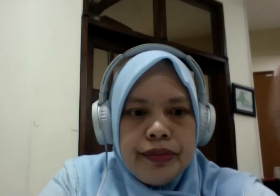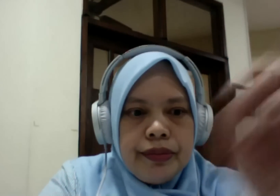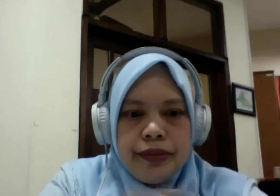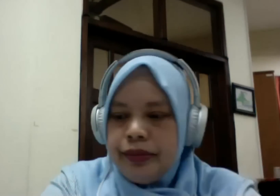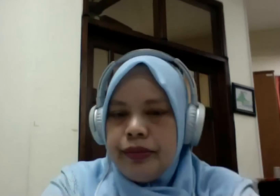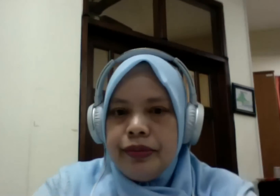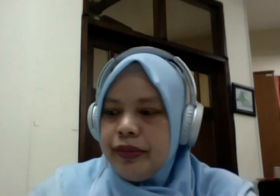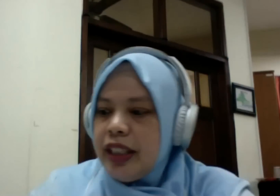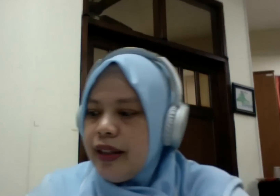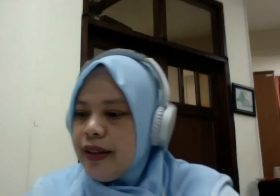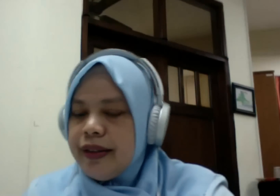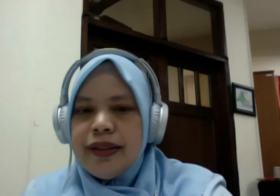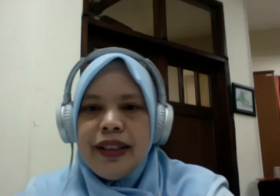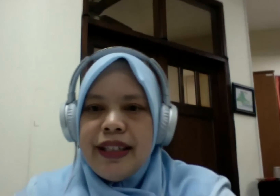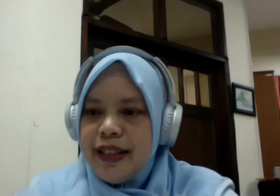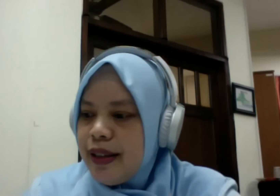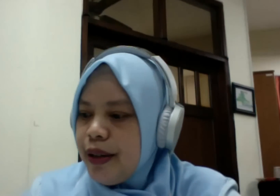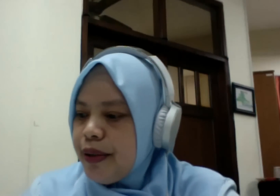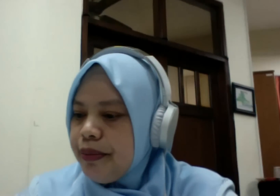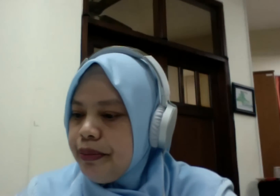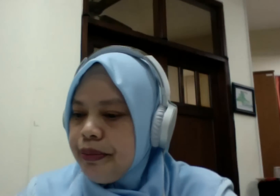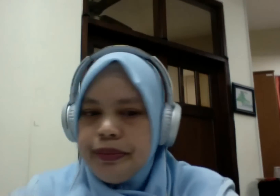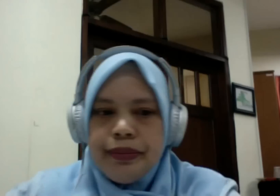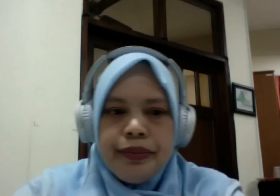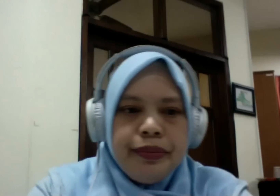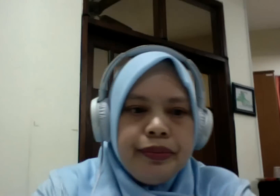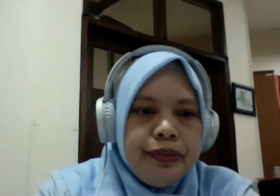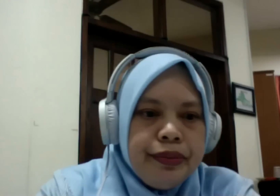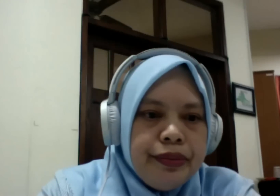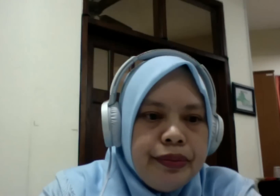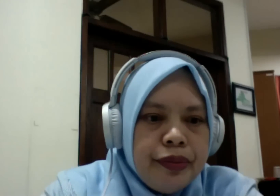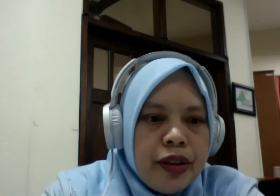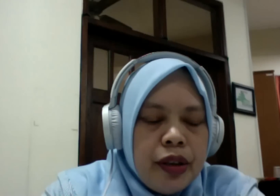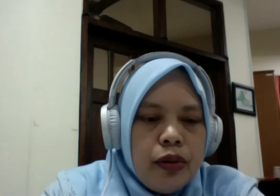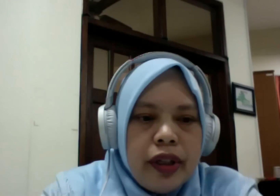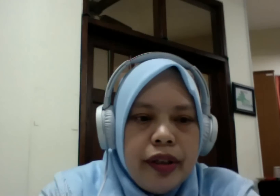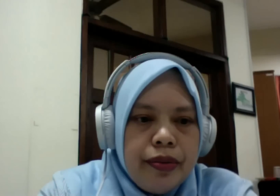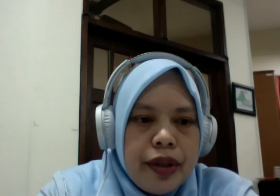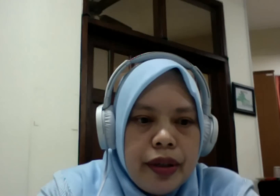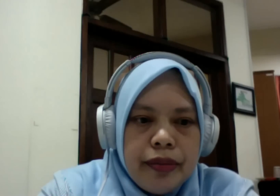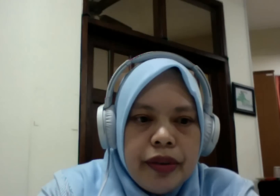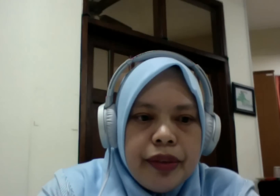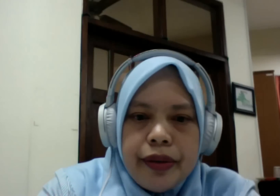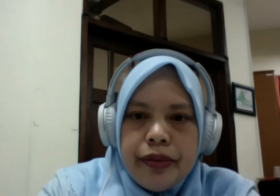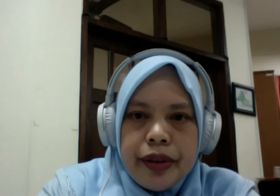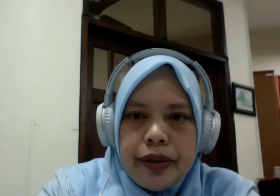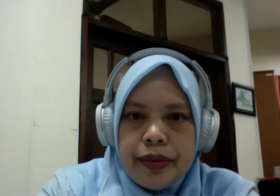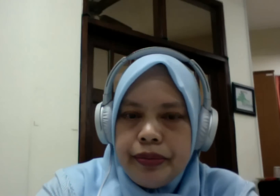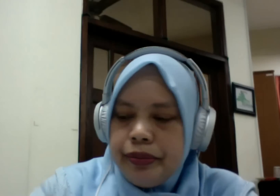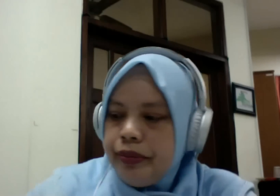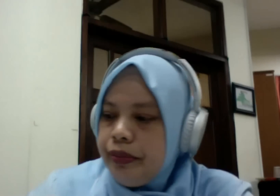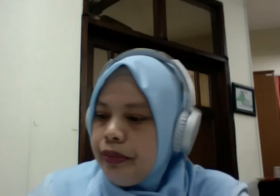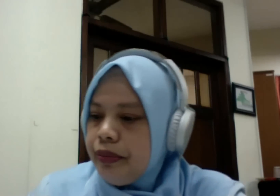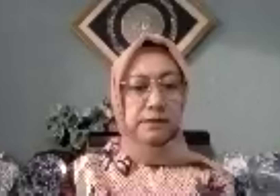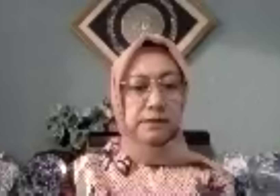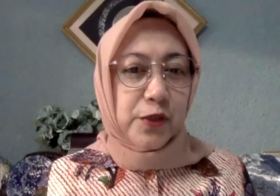Thank you, Mbak Wike, as a moderator. Hello, everybody. Assalamualaikum warahmatullahi wabarakatuh. Waalaikumsalam. Good morning